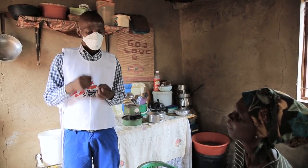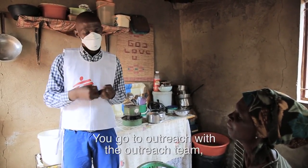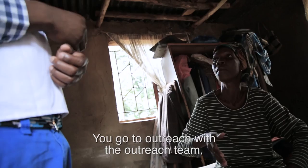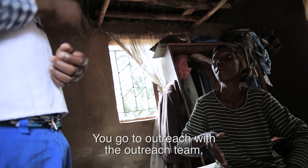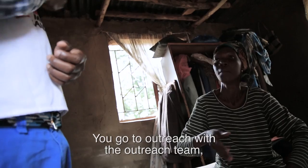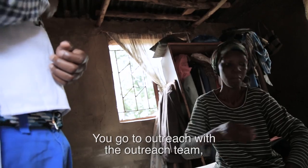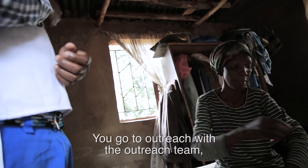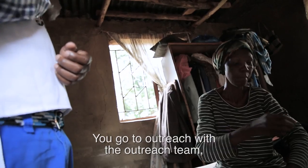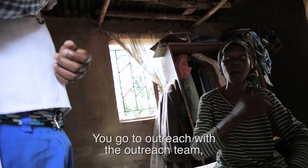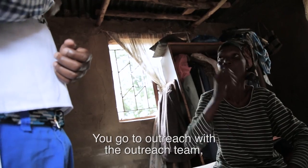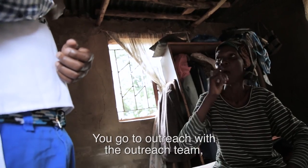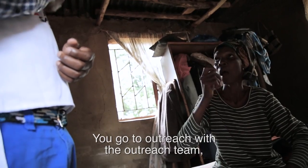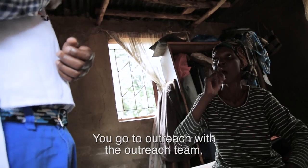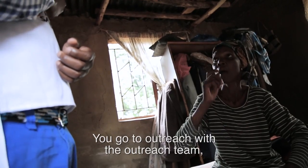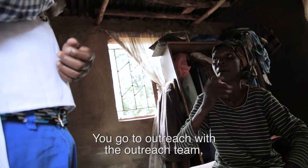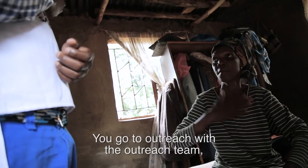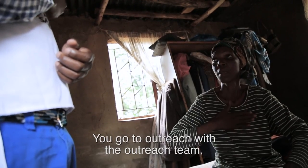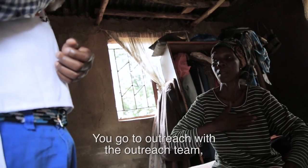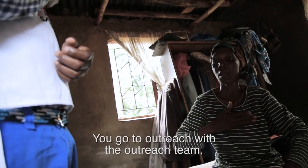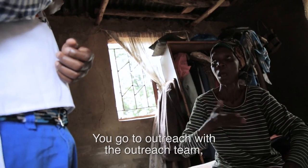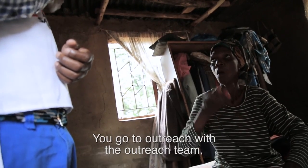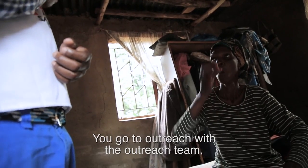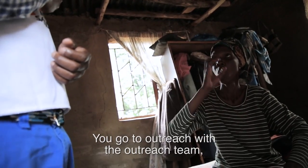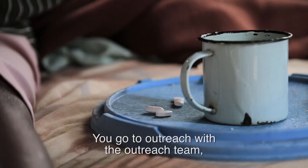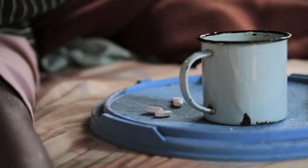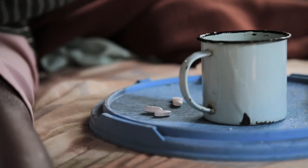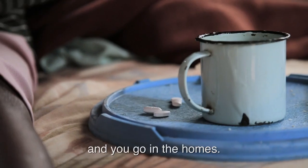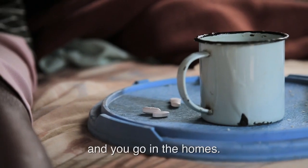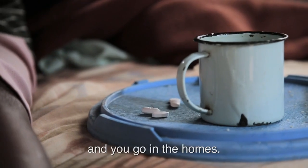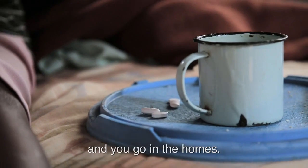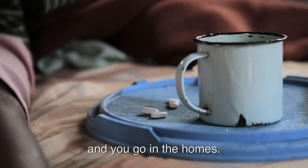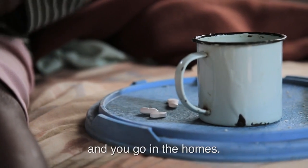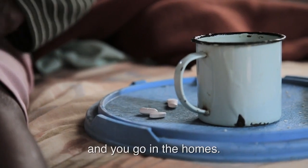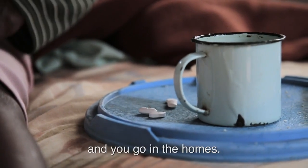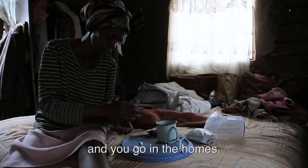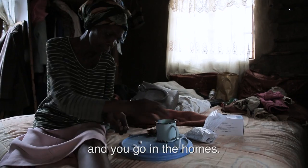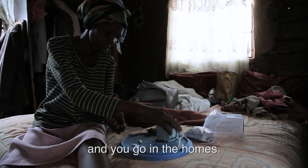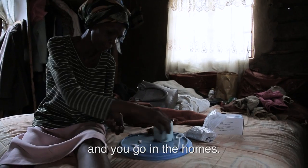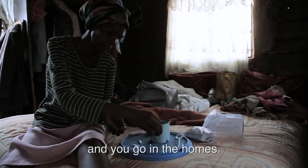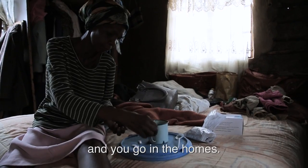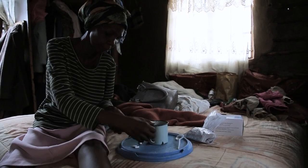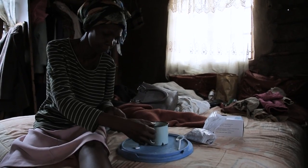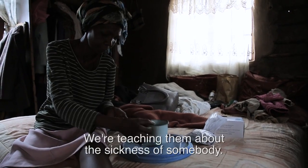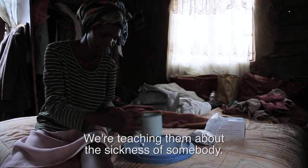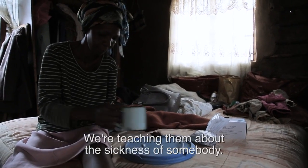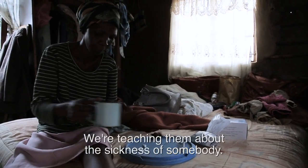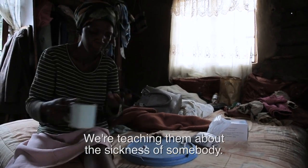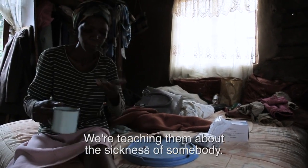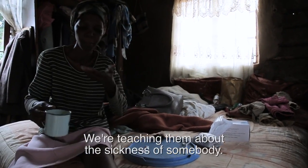You go to outreach with the outreach team and you go in the homes. You are teaching them about